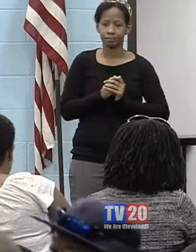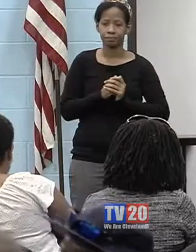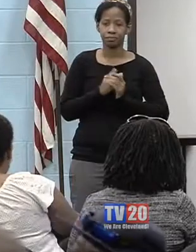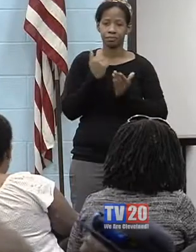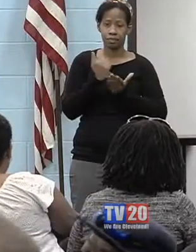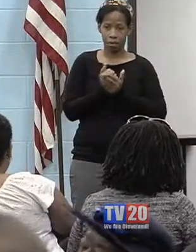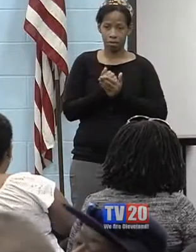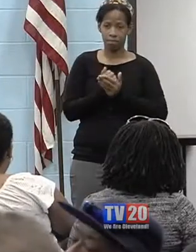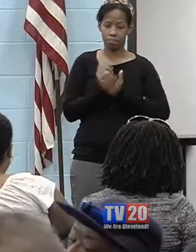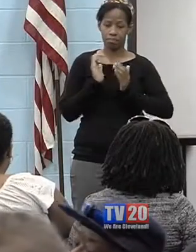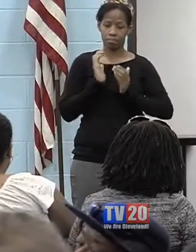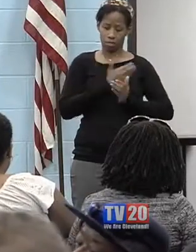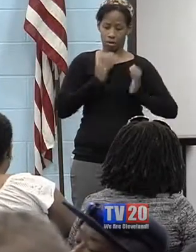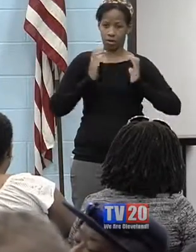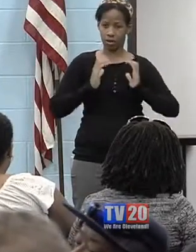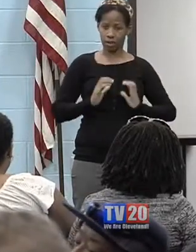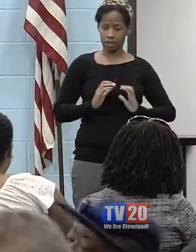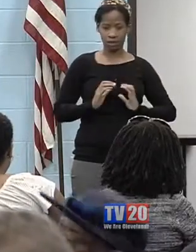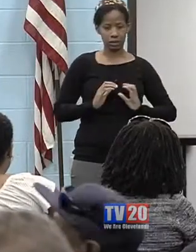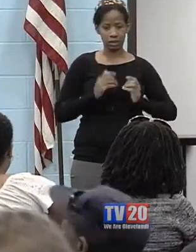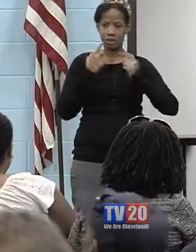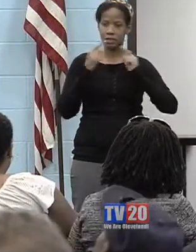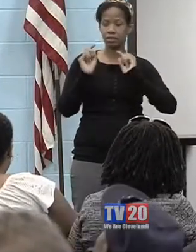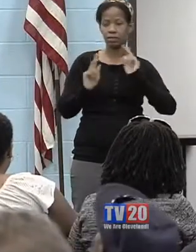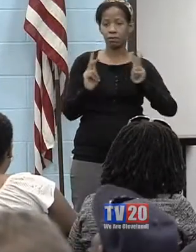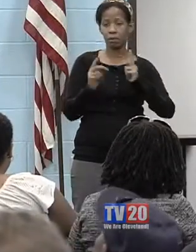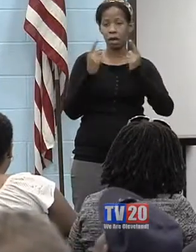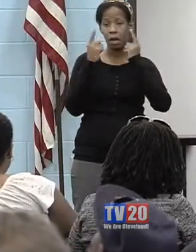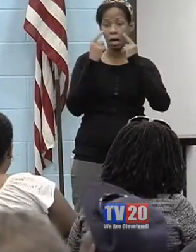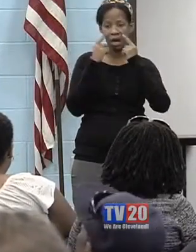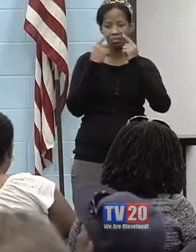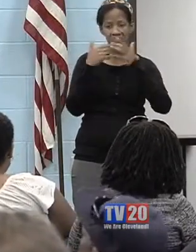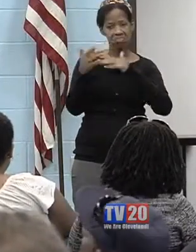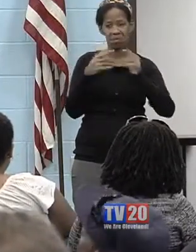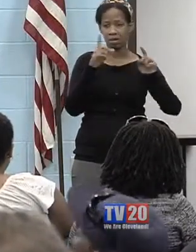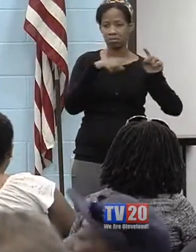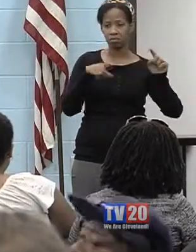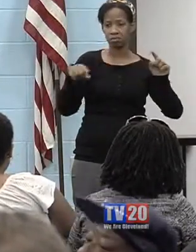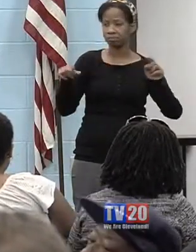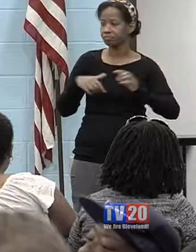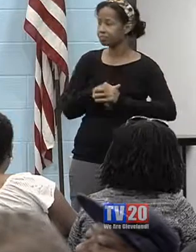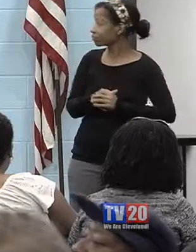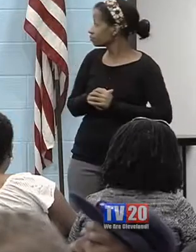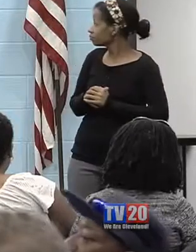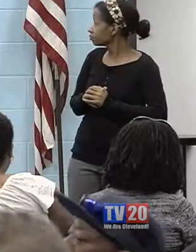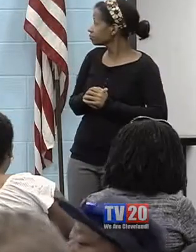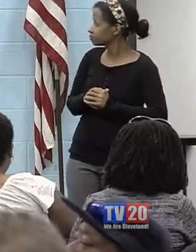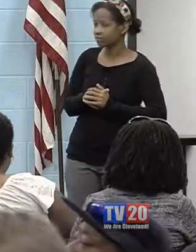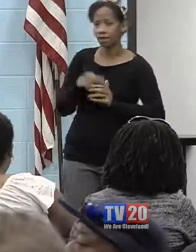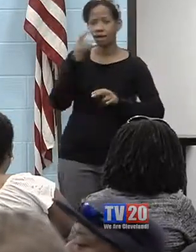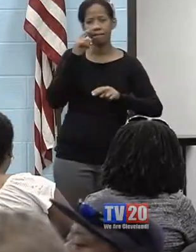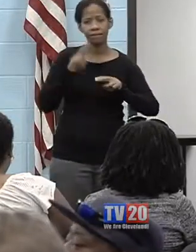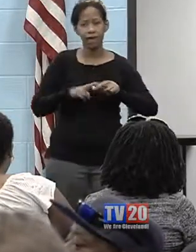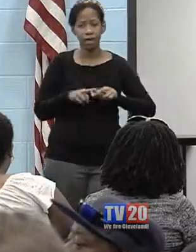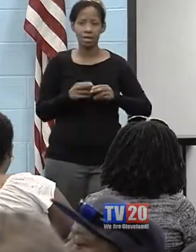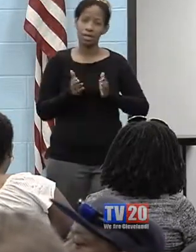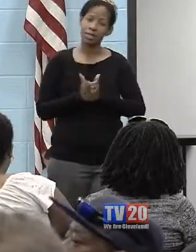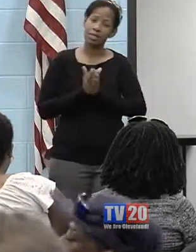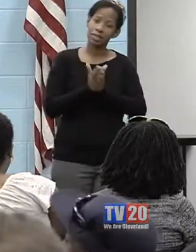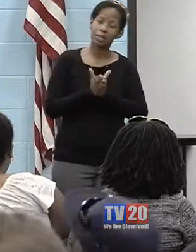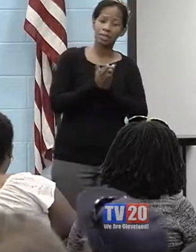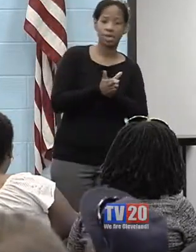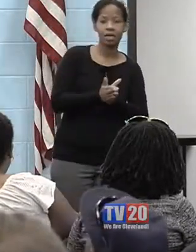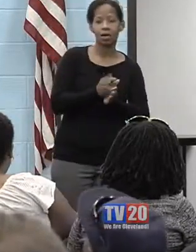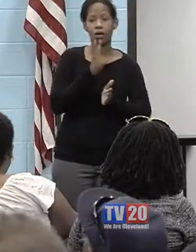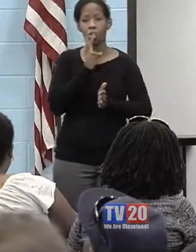help our clients optimize whatever eyesight they have. We do this in fun ways. We have sailing programs,